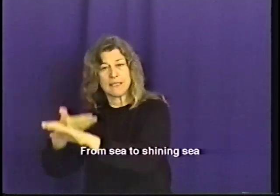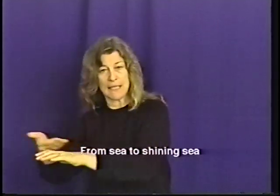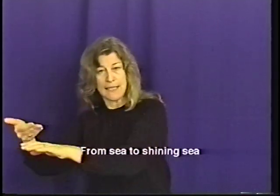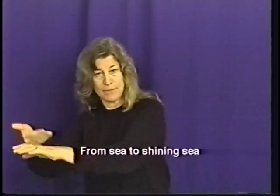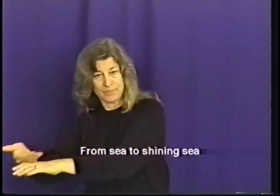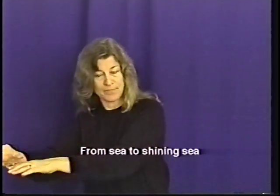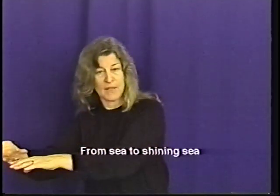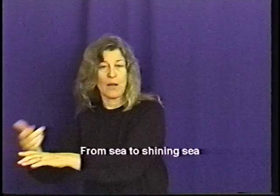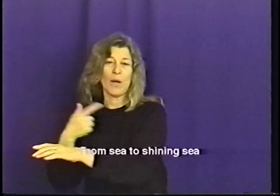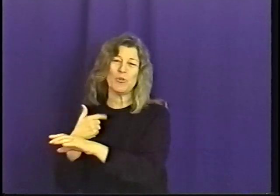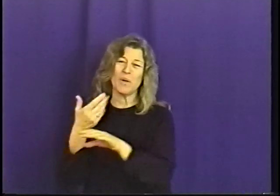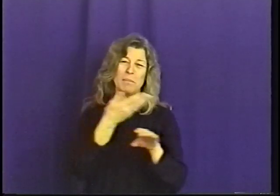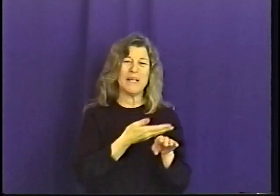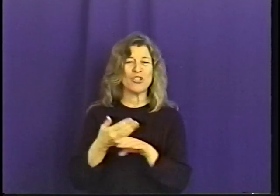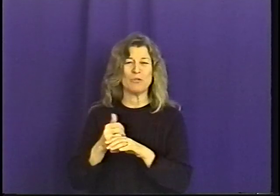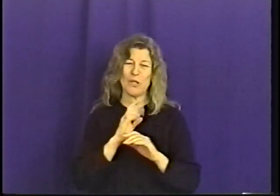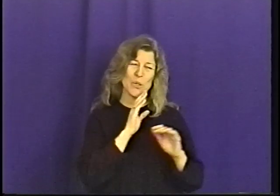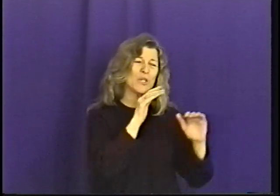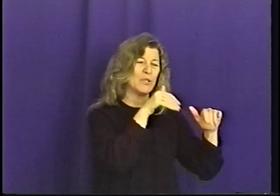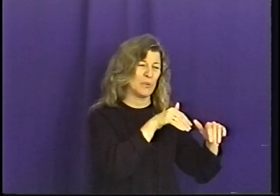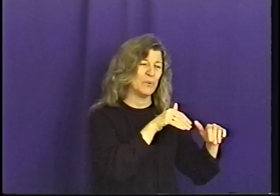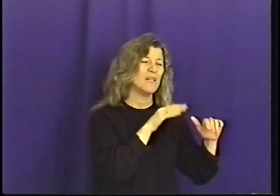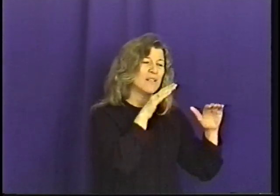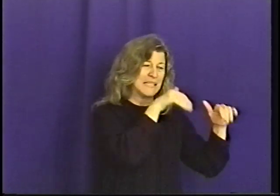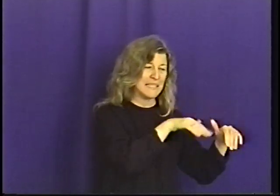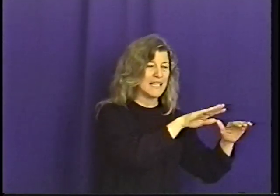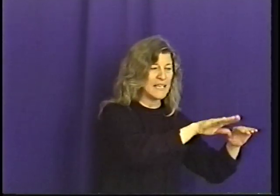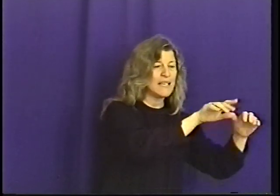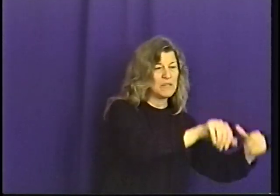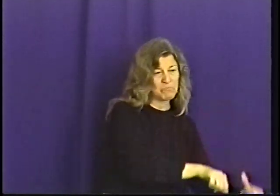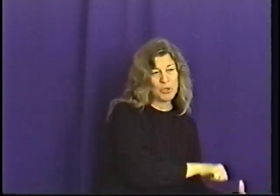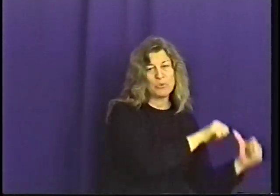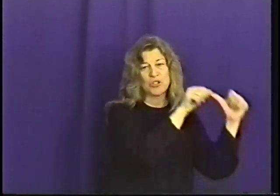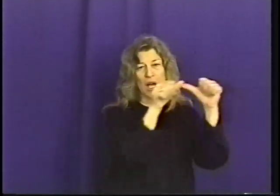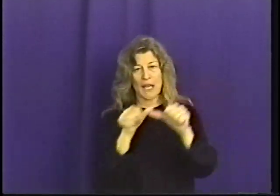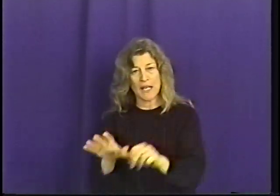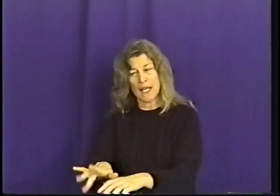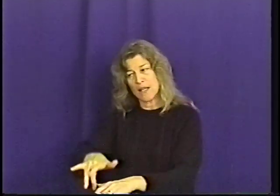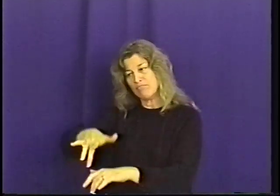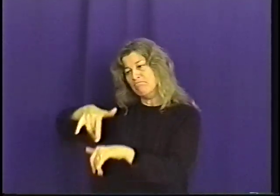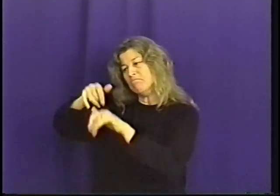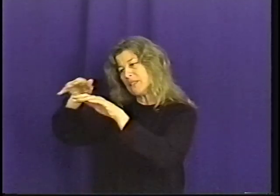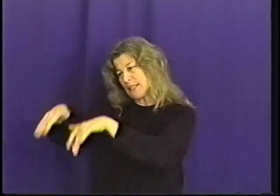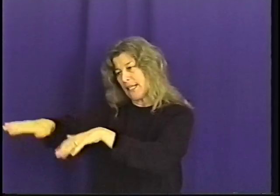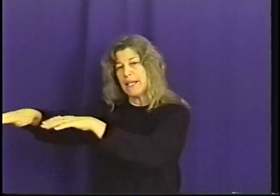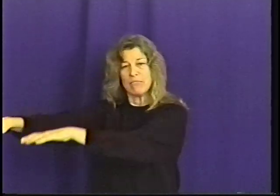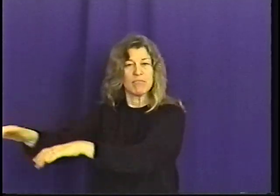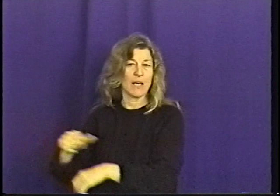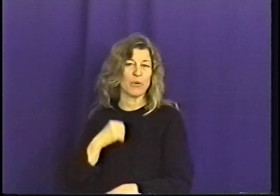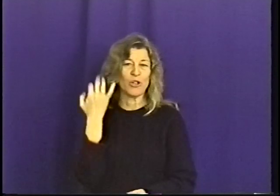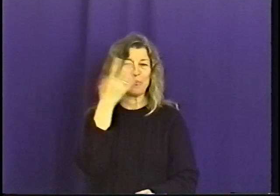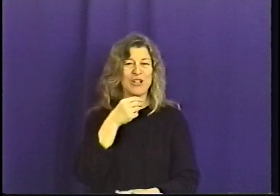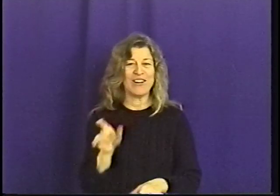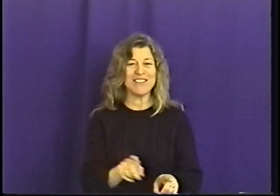sea. Now I'm doing beaches, but you could do sea to shining sea. That would look pretty